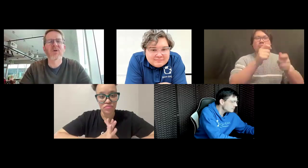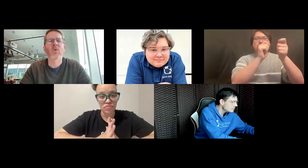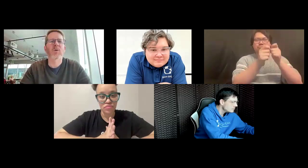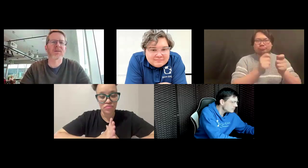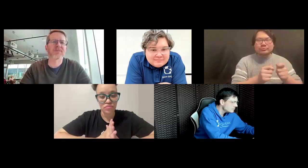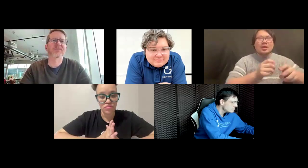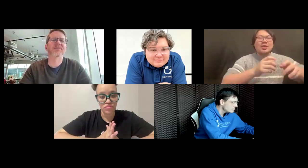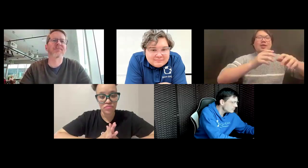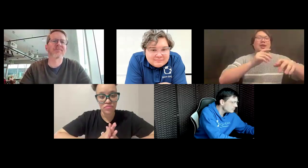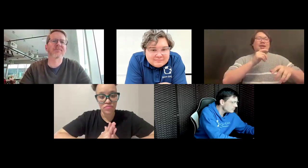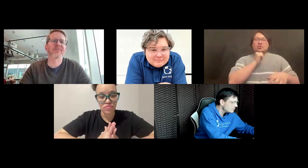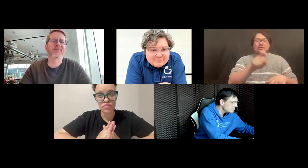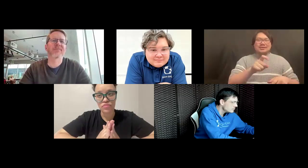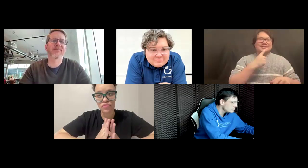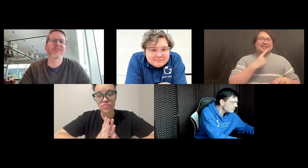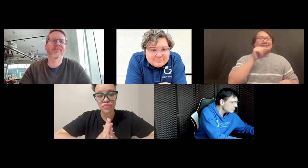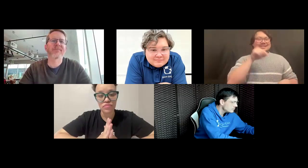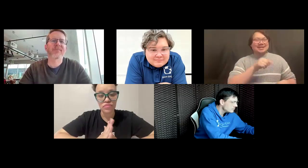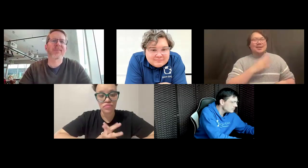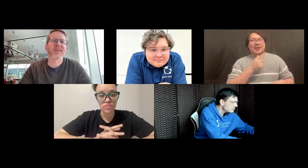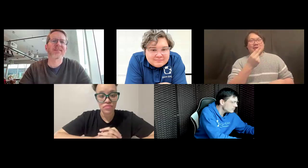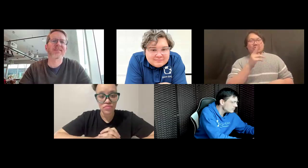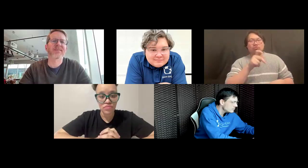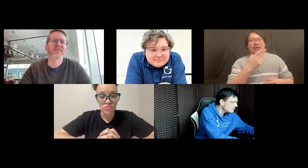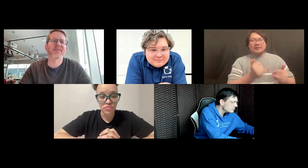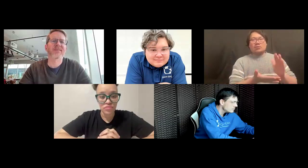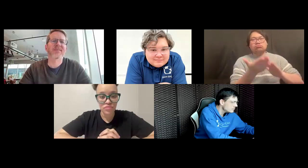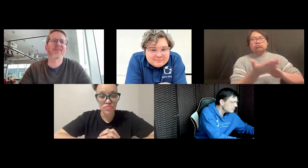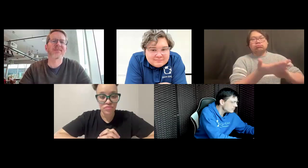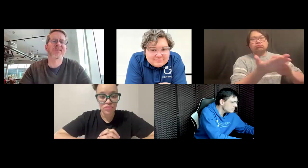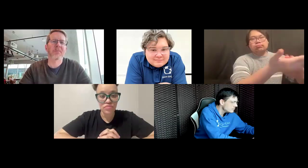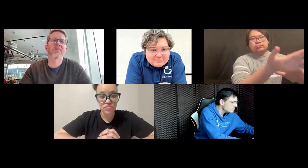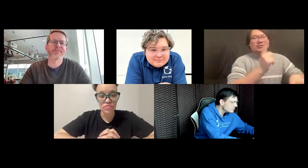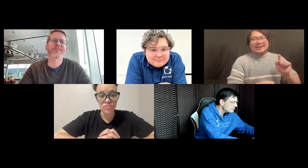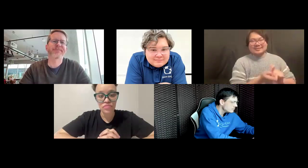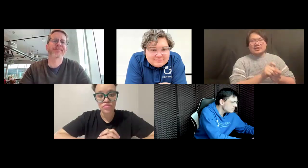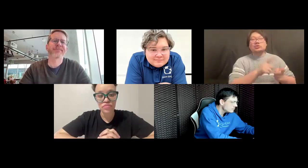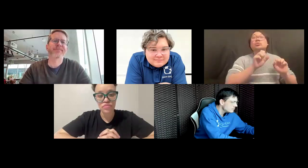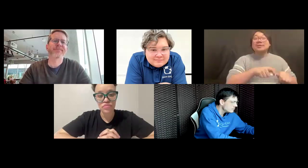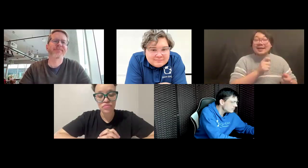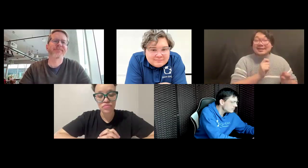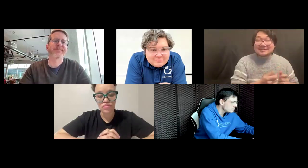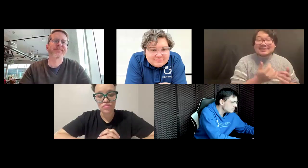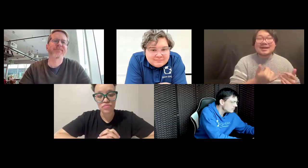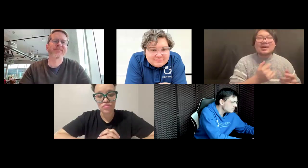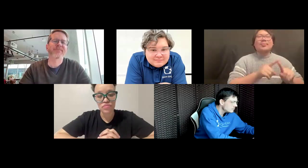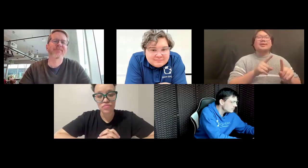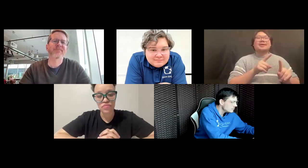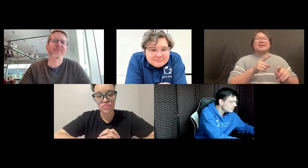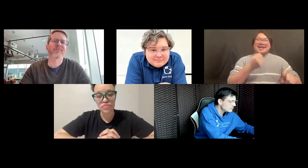Yeah, so we were making some modifications, we were changing, and it was running, but it wasn't able to make the changes